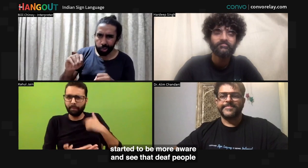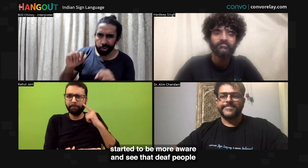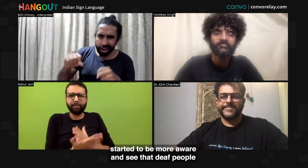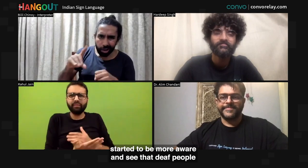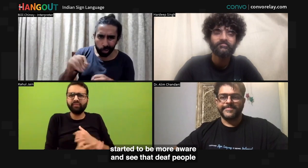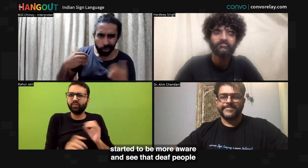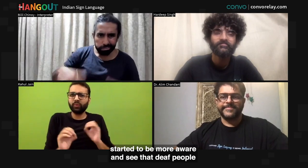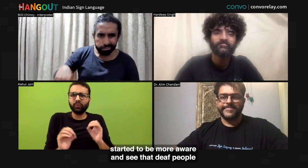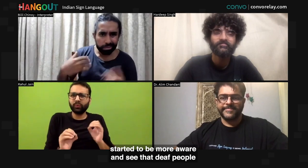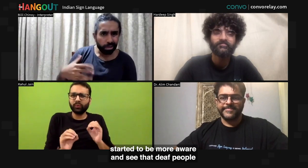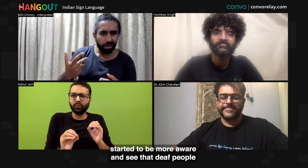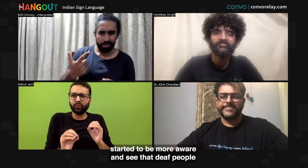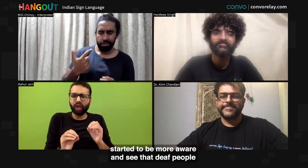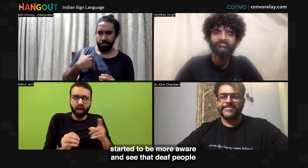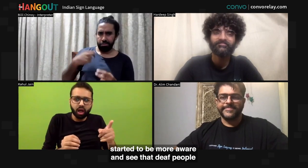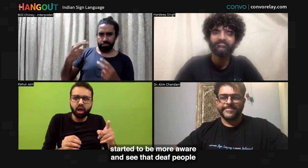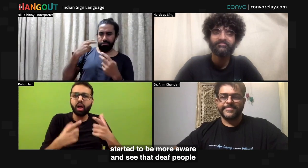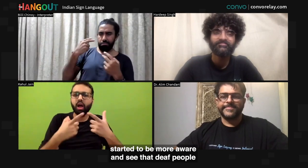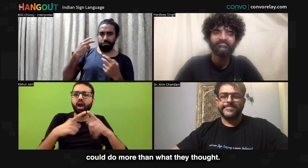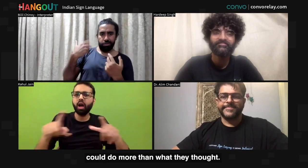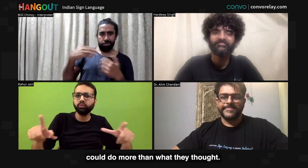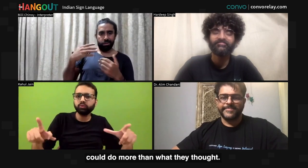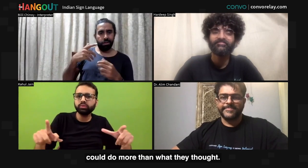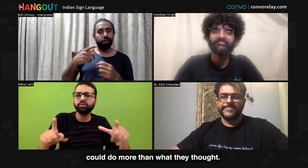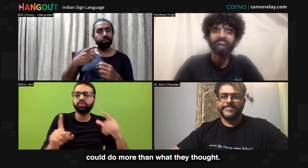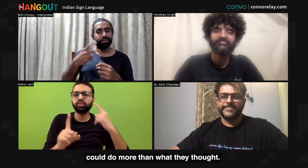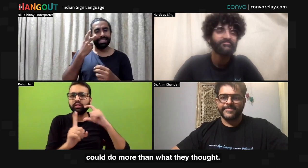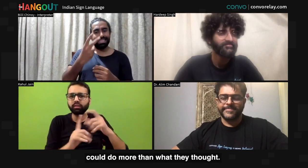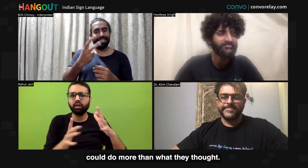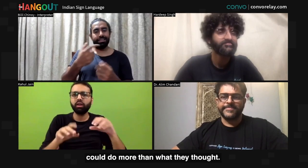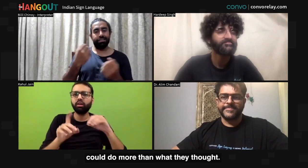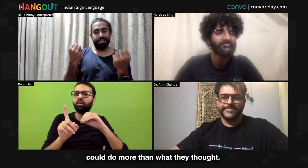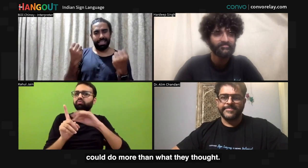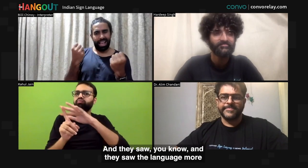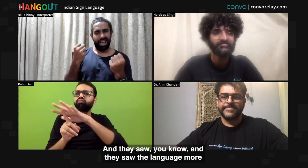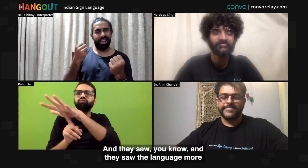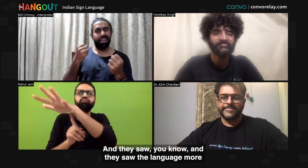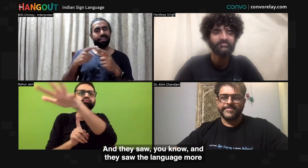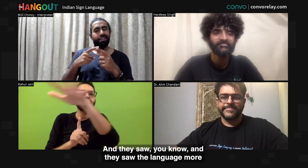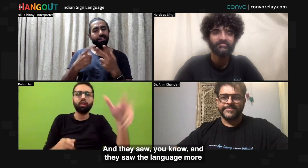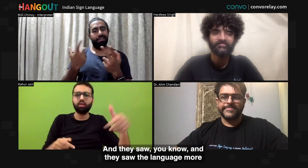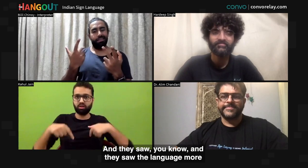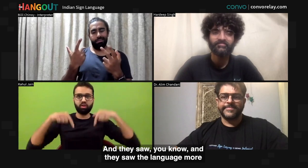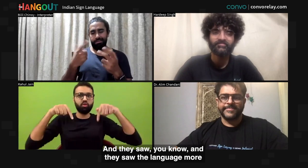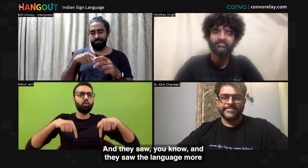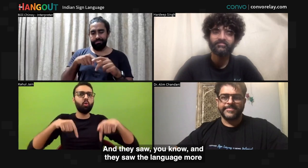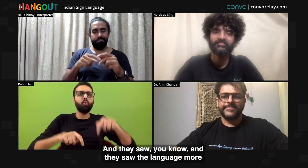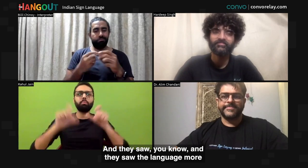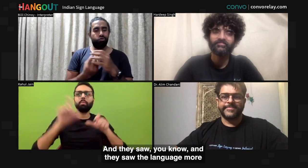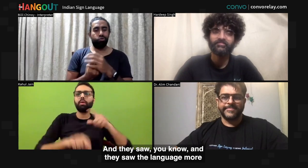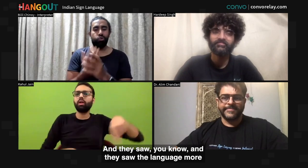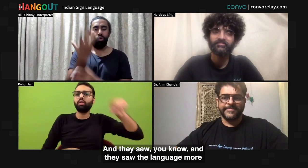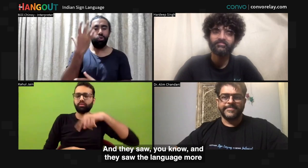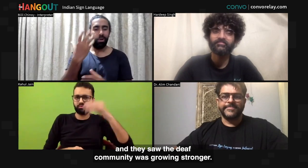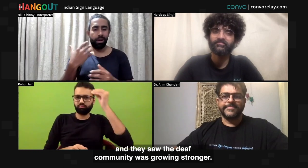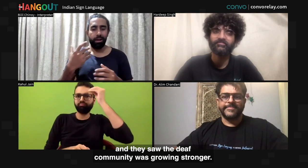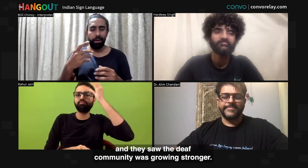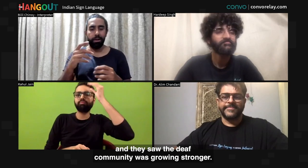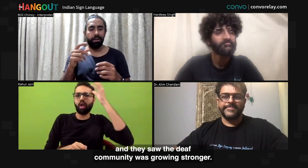started to be more aware and see that deaf people could do more than what they thought. And they saw, you know, they saw the language more and they saw that